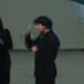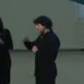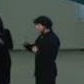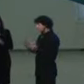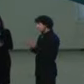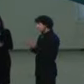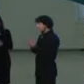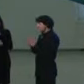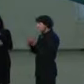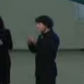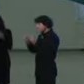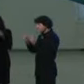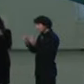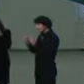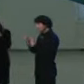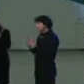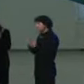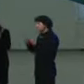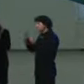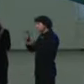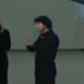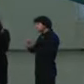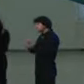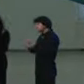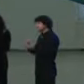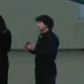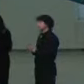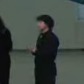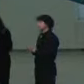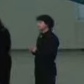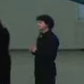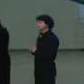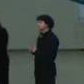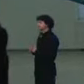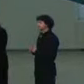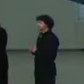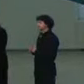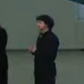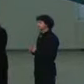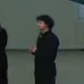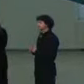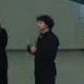and over again we were sort of told, oh, this is just distribution, or this is just marketing.